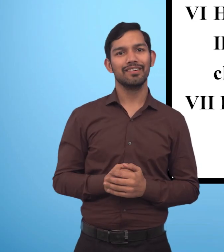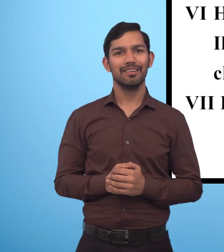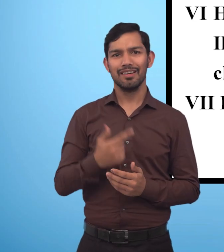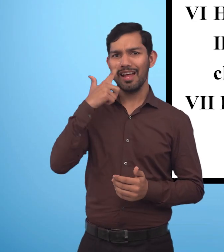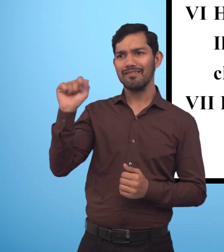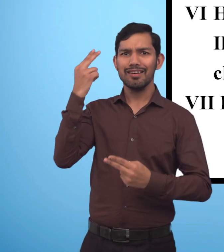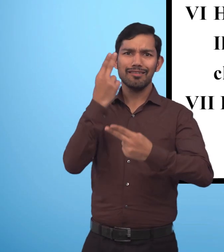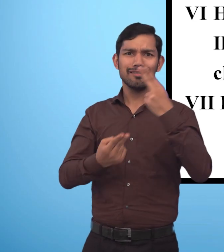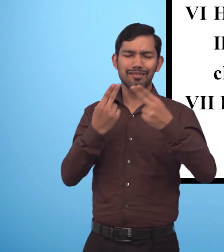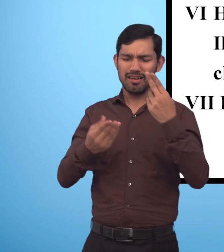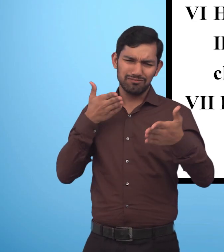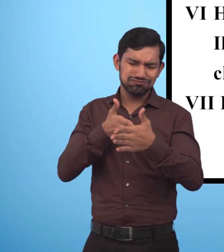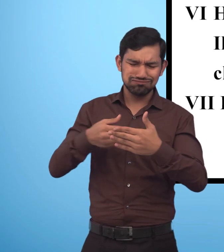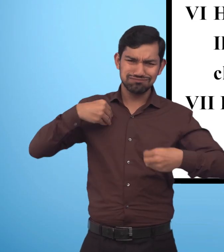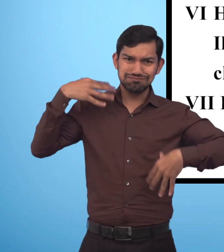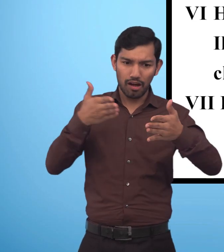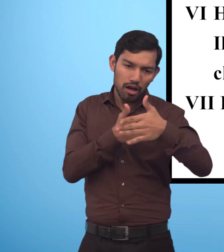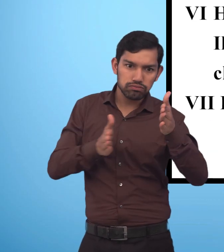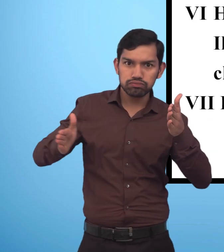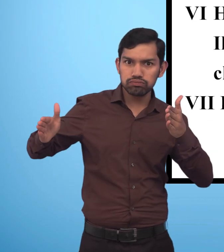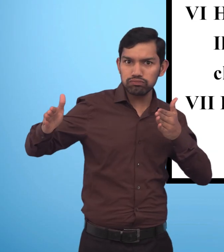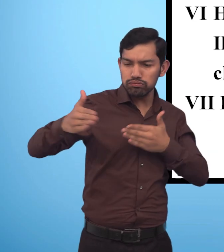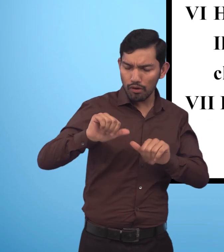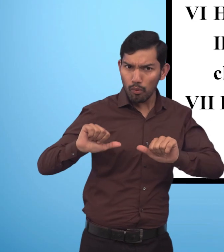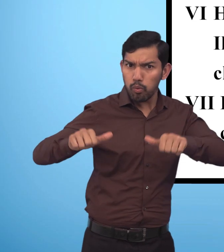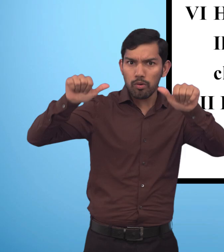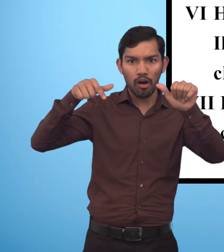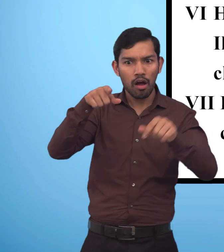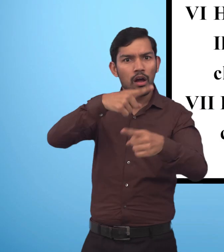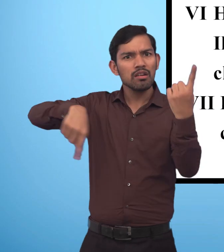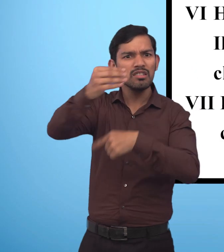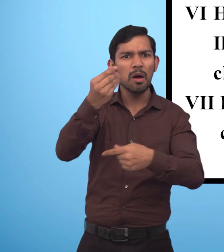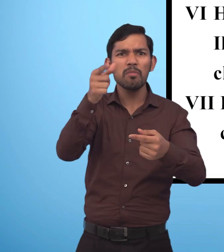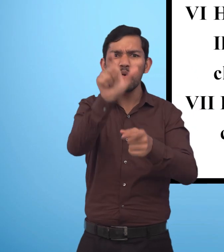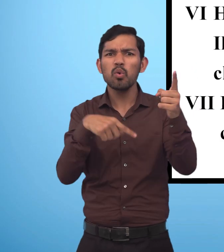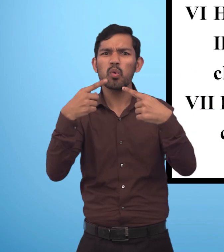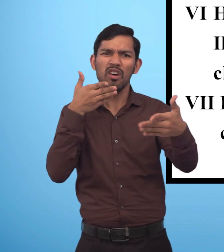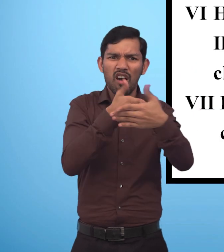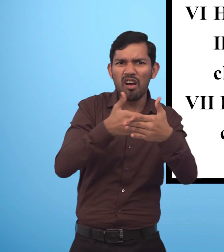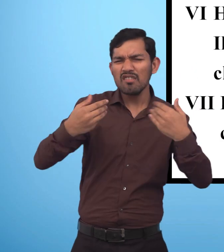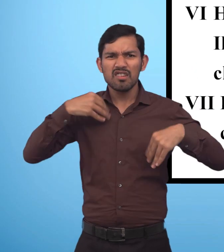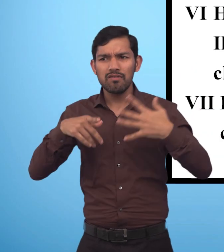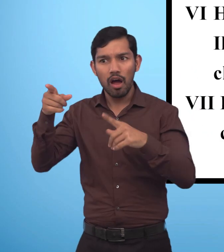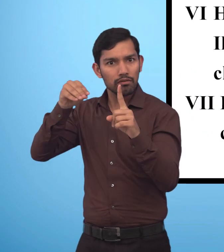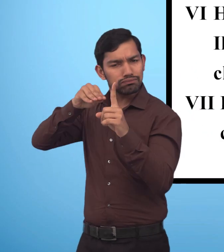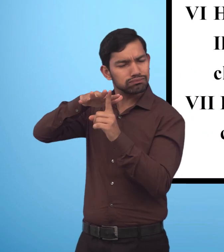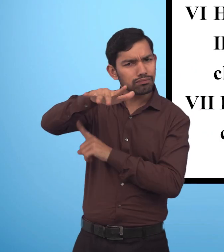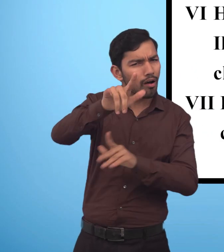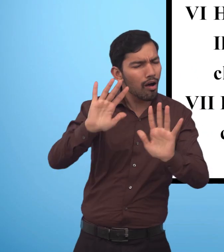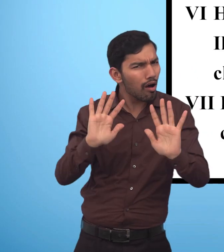7. How can Ila's story help others to overcome challenges in their lives?